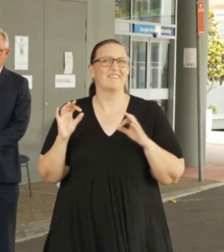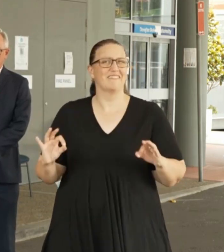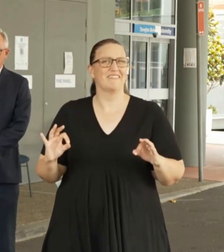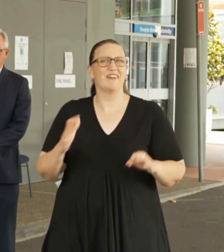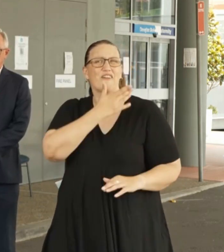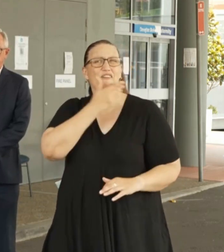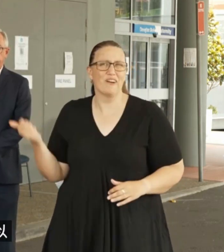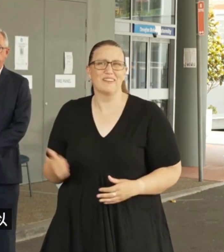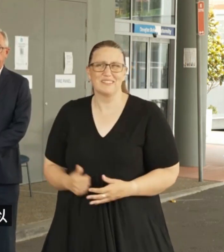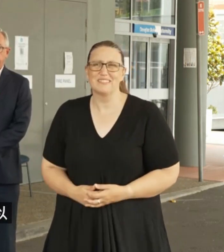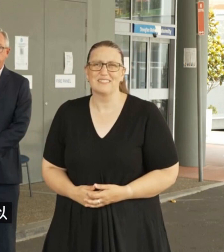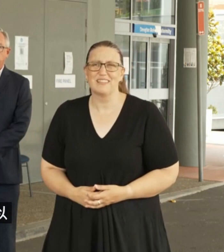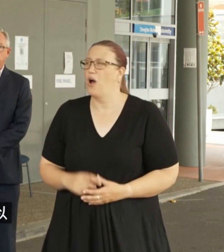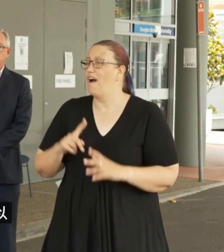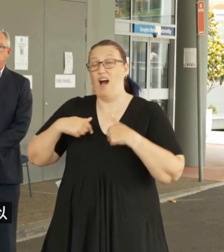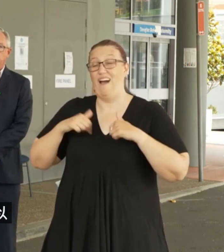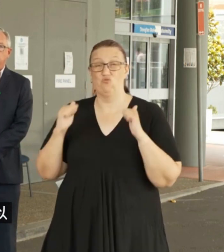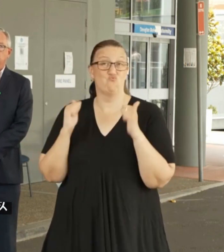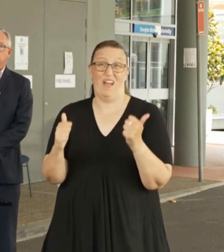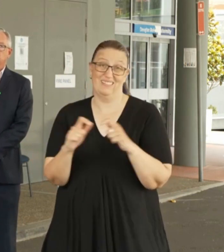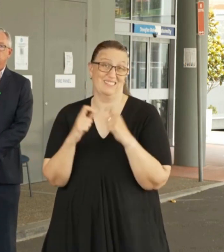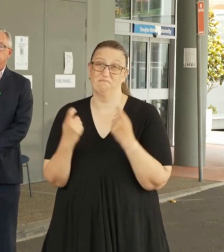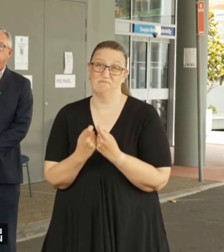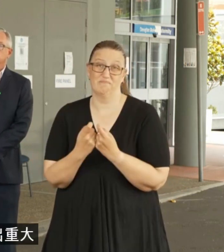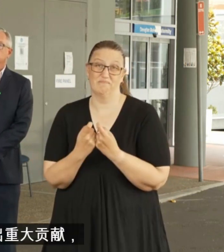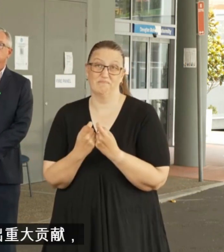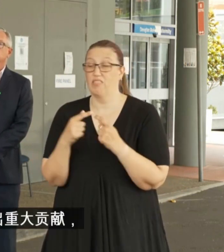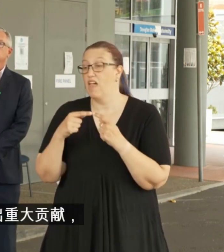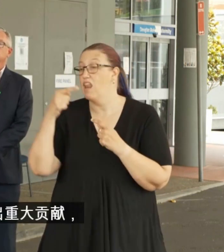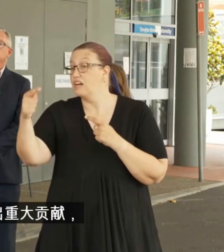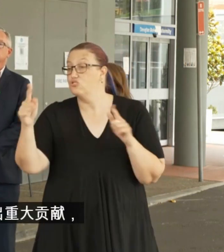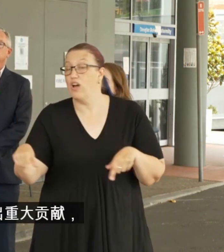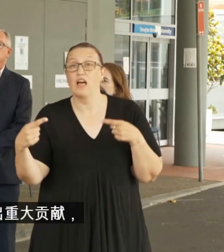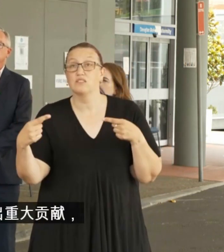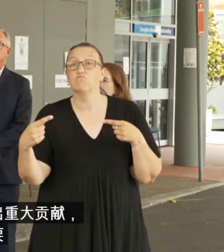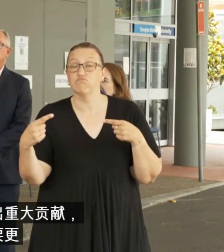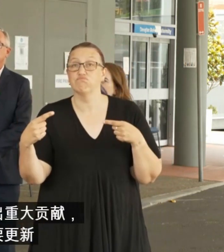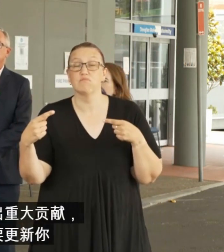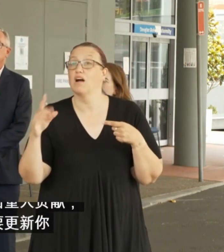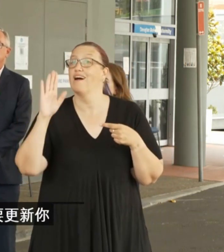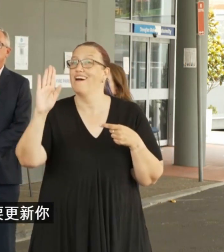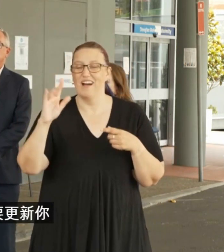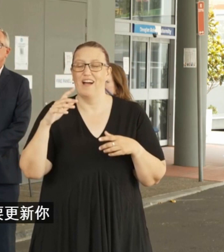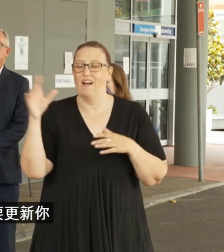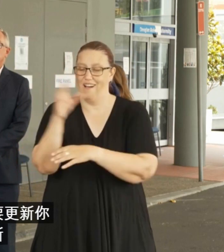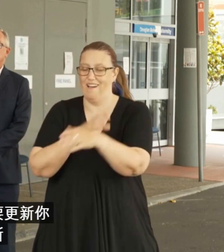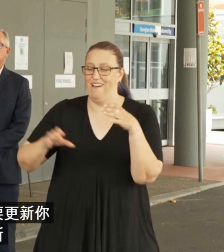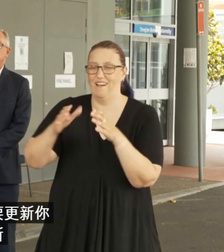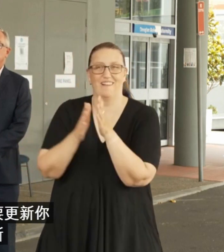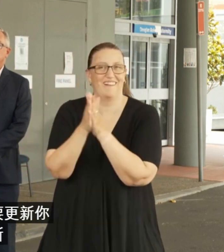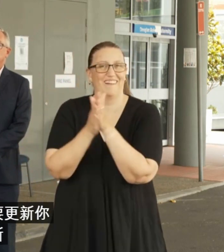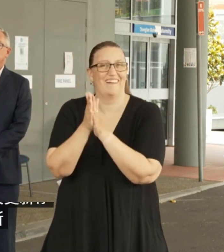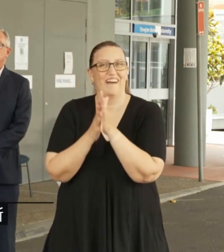and everybody, I think, can make a substantial contribution to getting our state through this next challenge, and it's a good thing. You need renewal in any